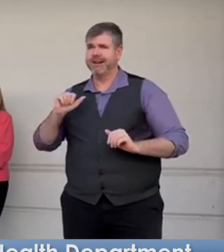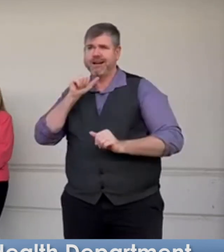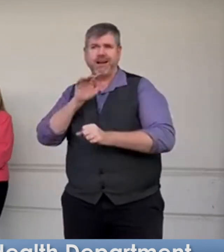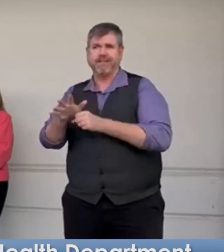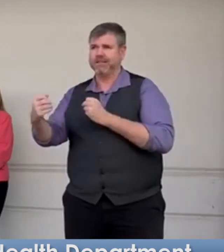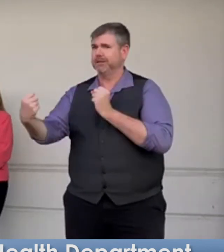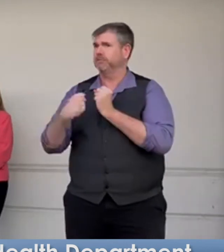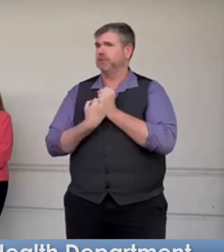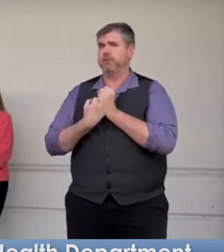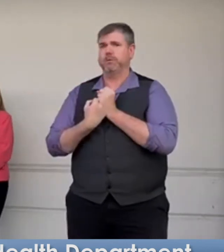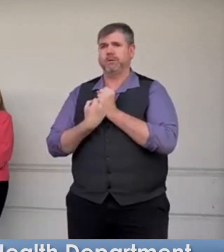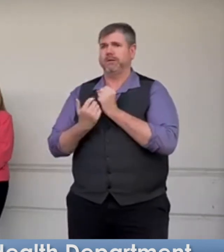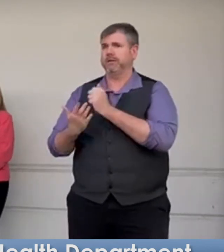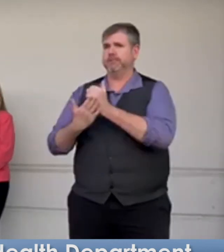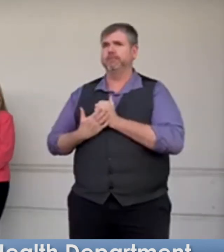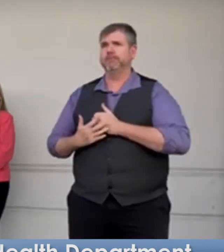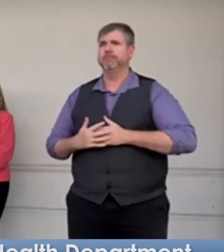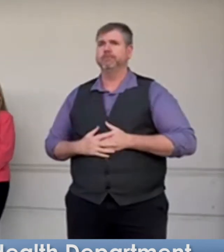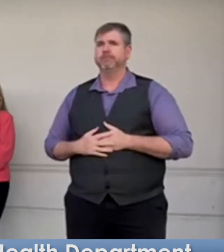there, Mike Miles, Mercury News.